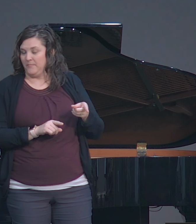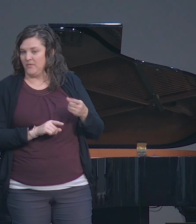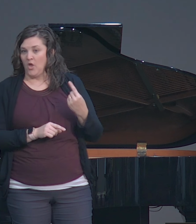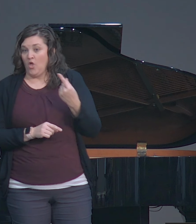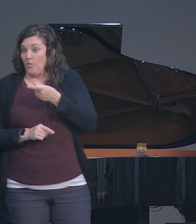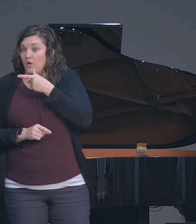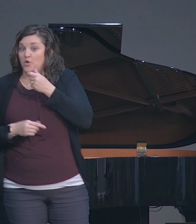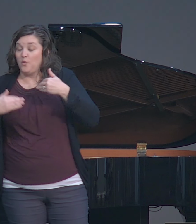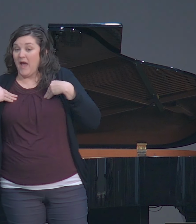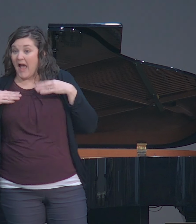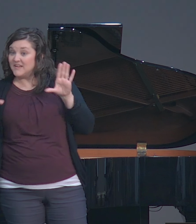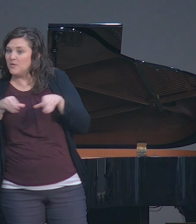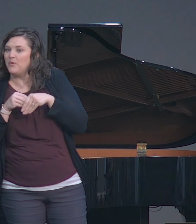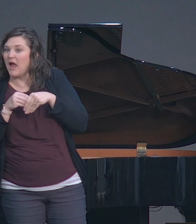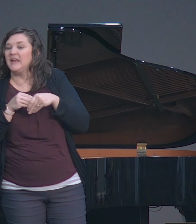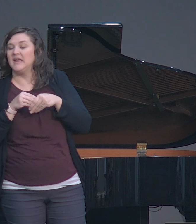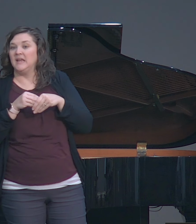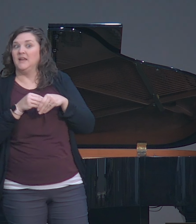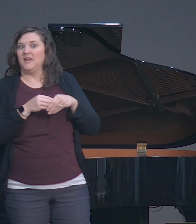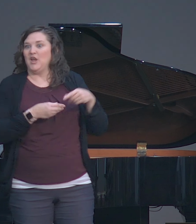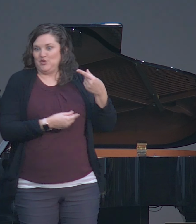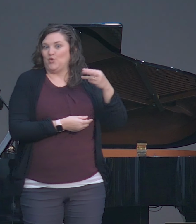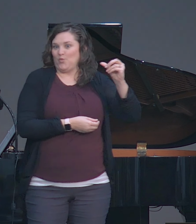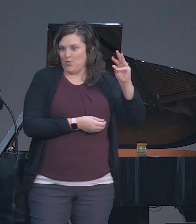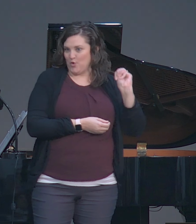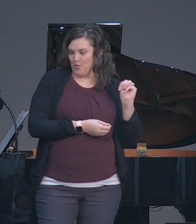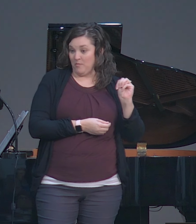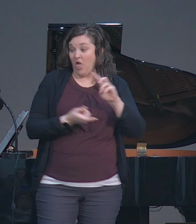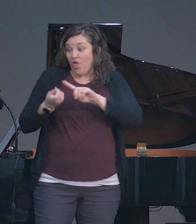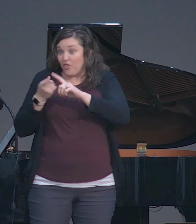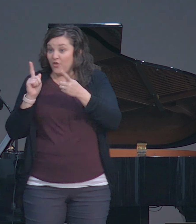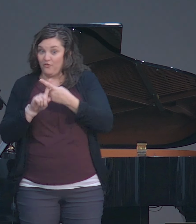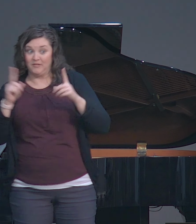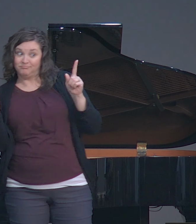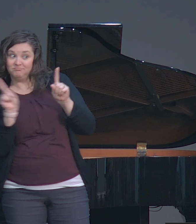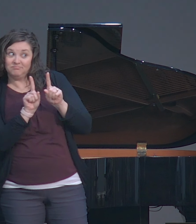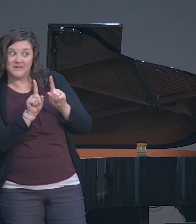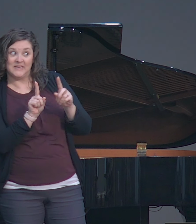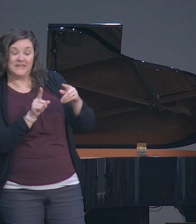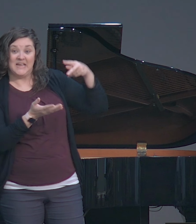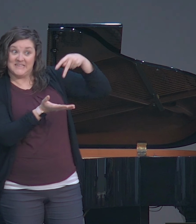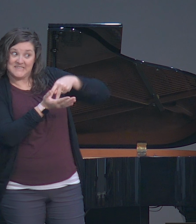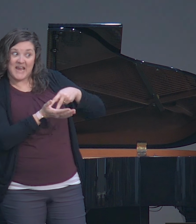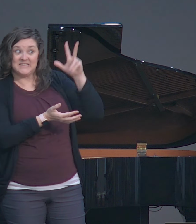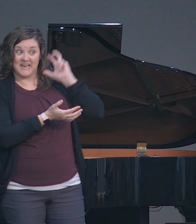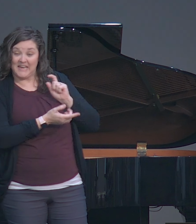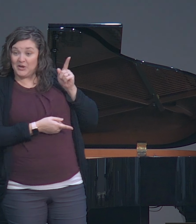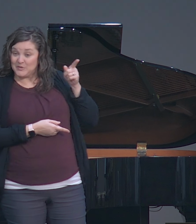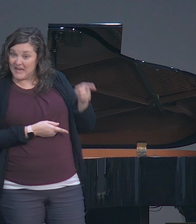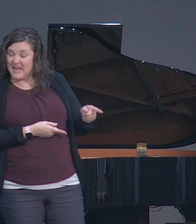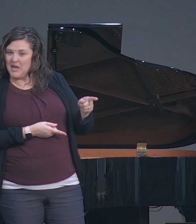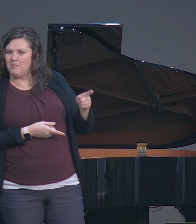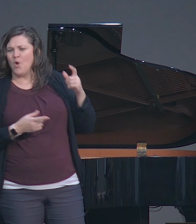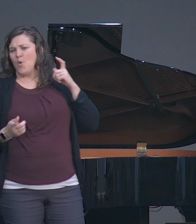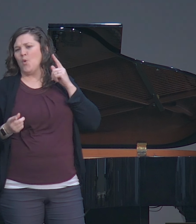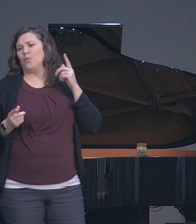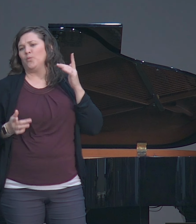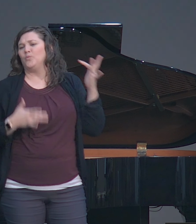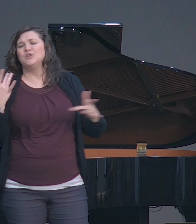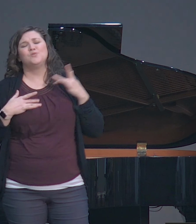bridegroom. The friend of the bridegroom, who stands and hears him, rejoices greatly at the bridegroom's